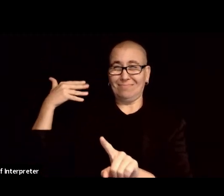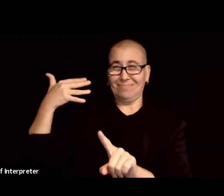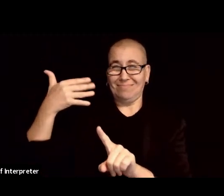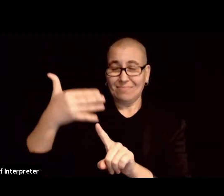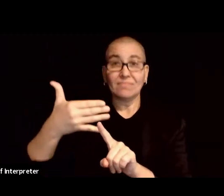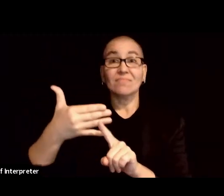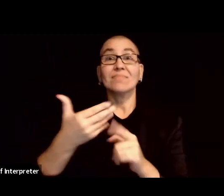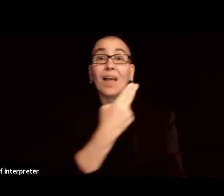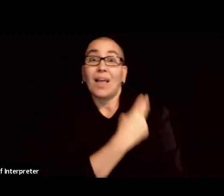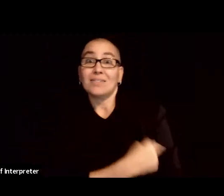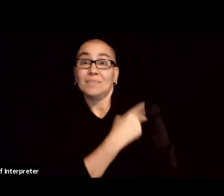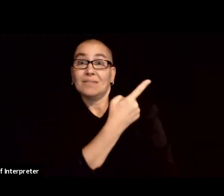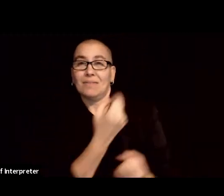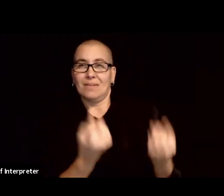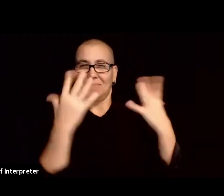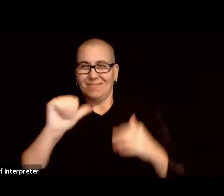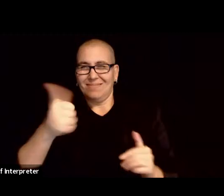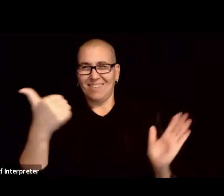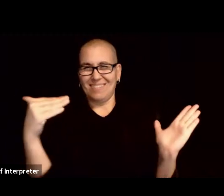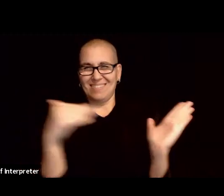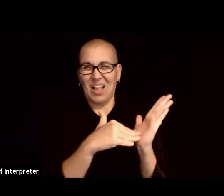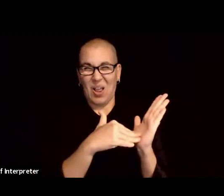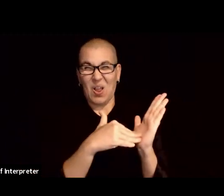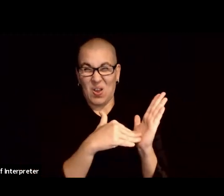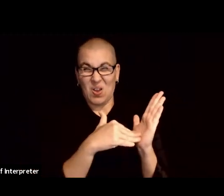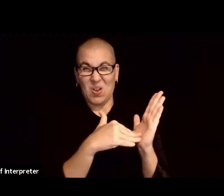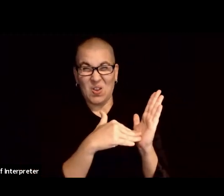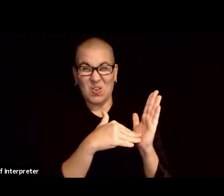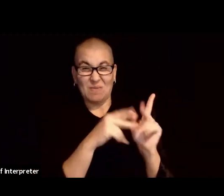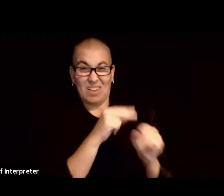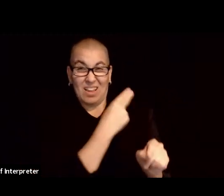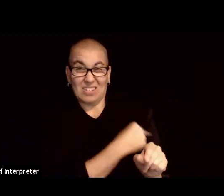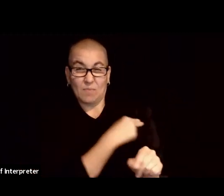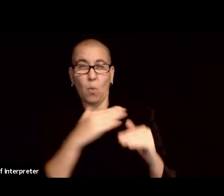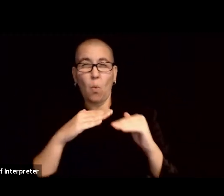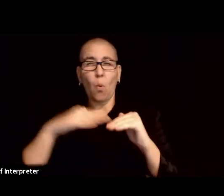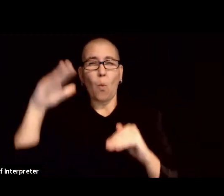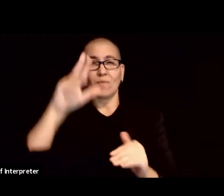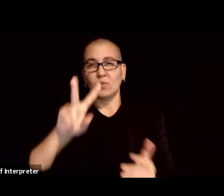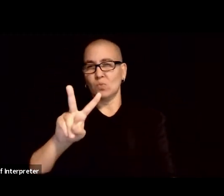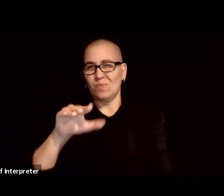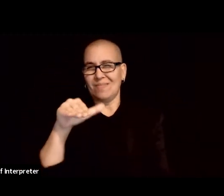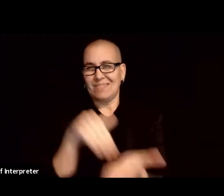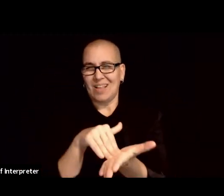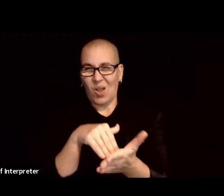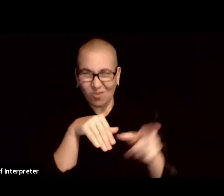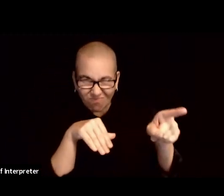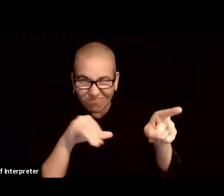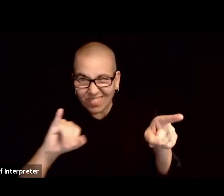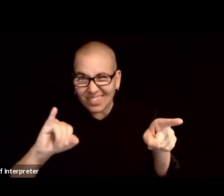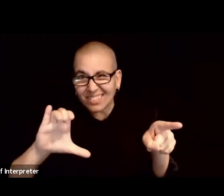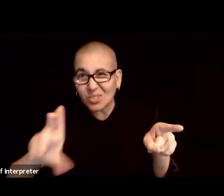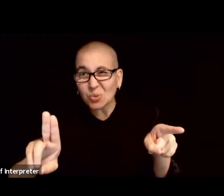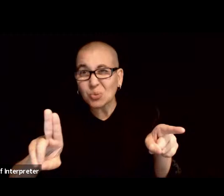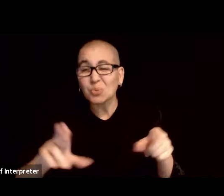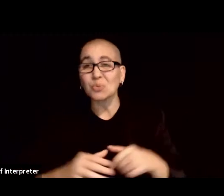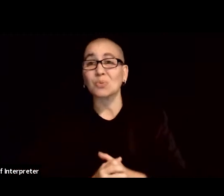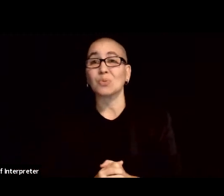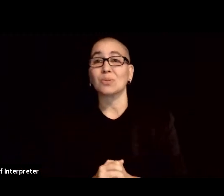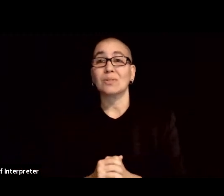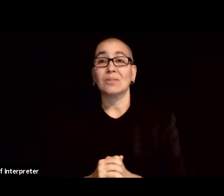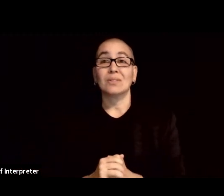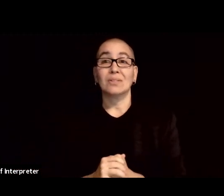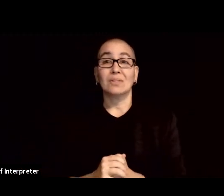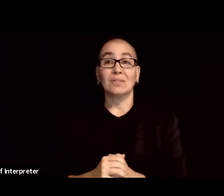2,729 of whom have received intensive care. Friday, we hit another high watermark for hospitalizations at